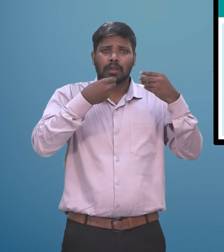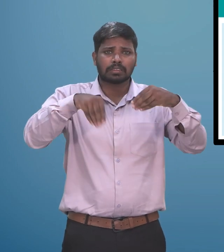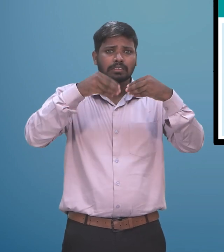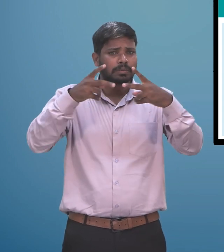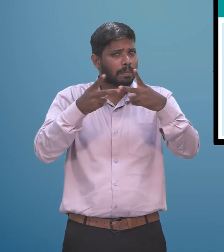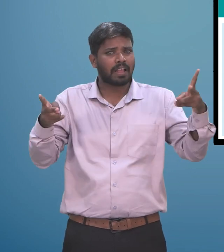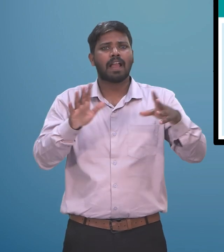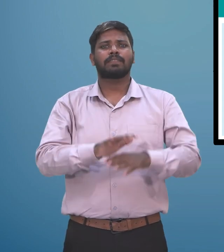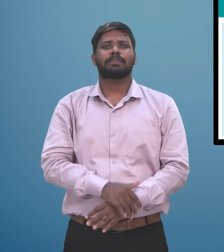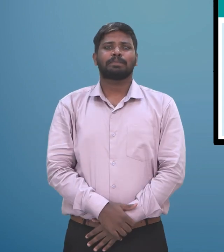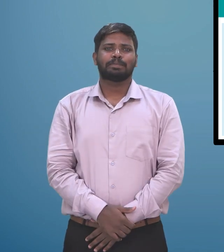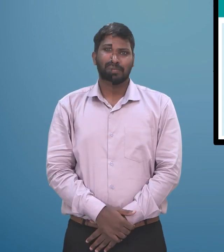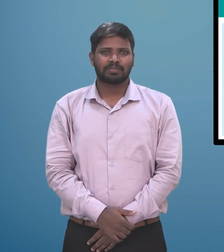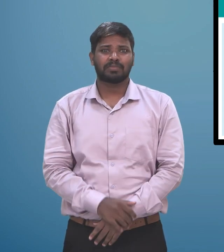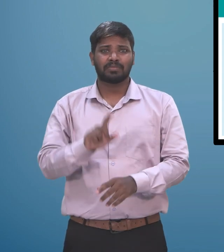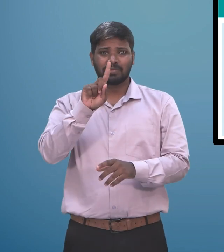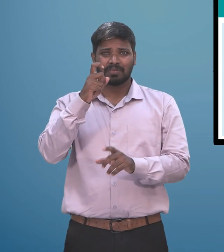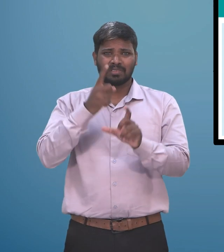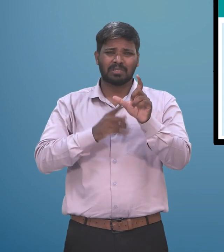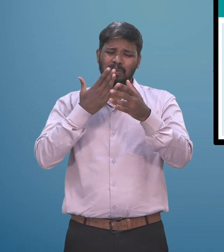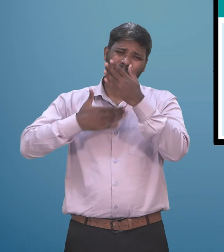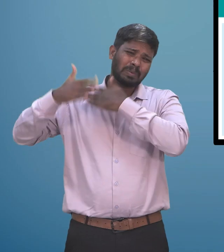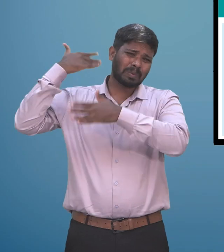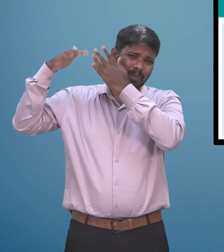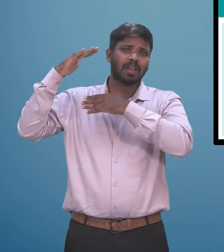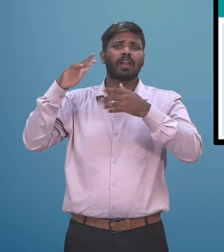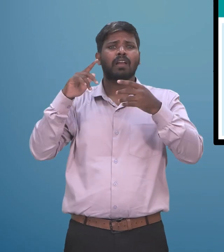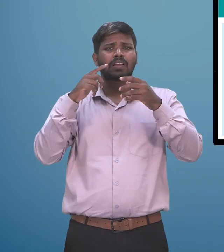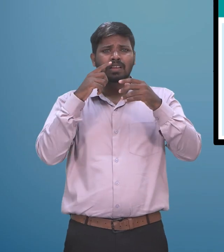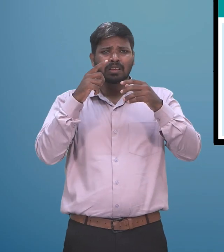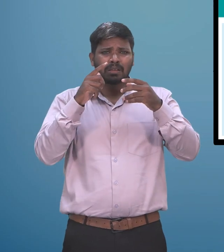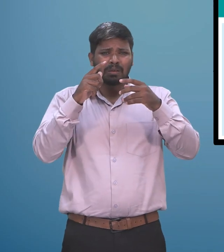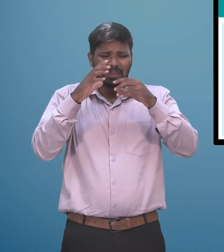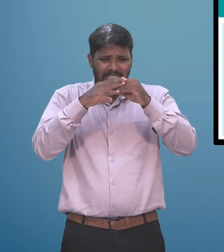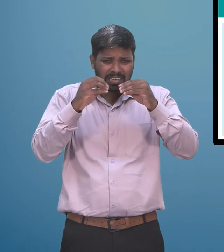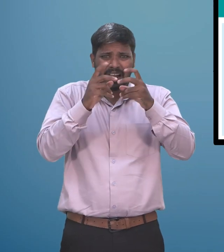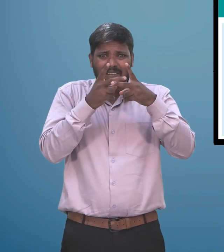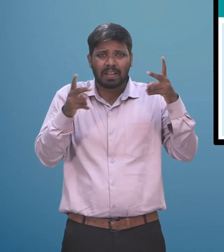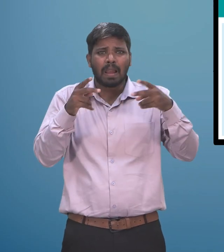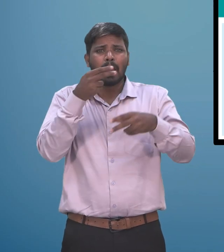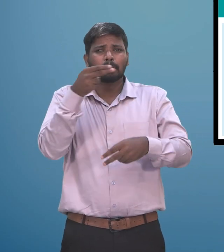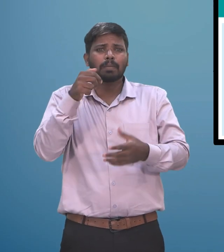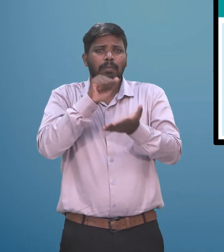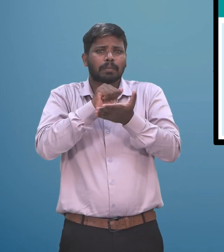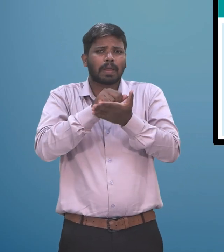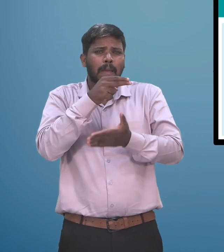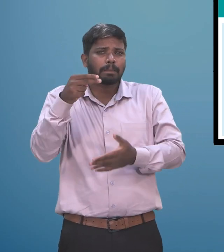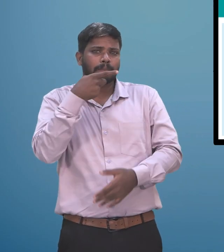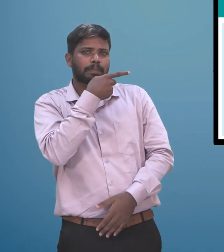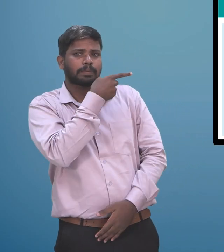textiles were exported as far away as Europe. One beautiful type of printed cotton called chintz became so